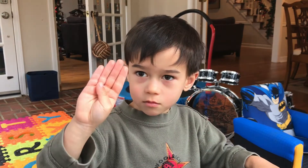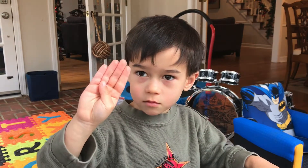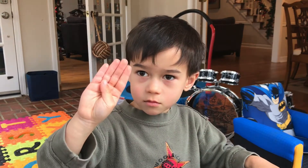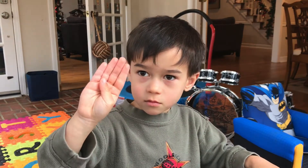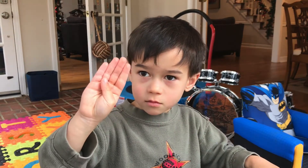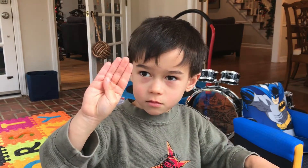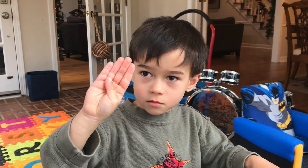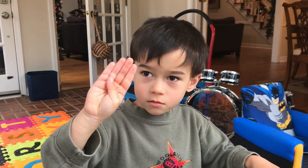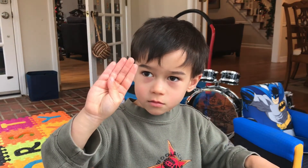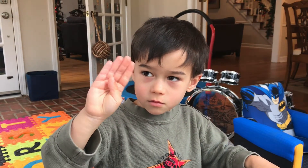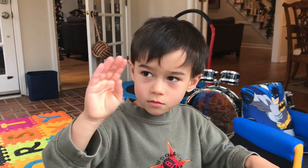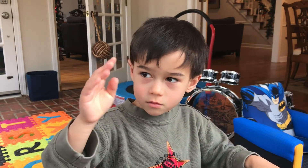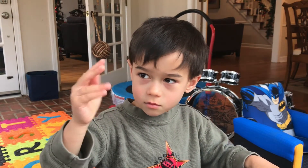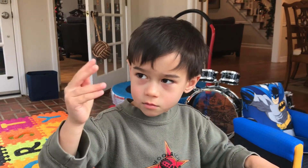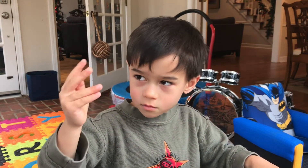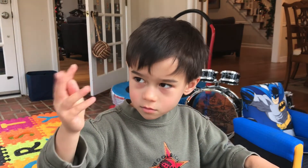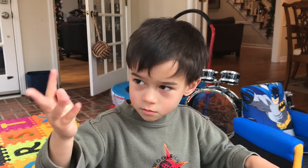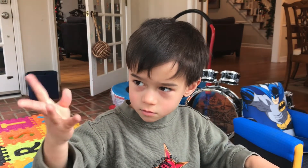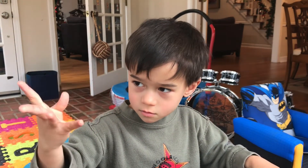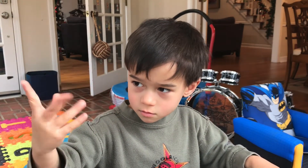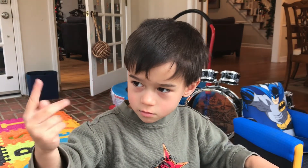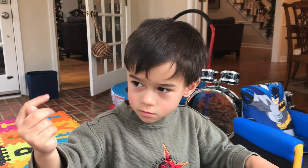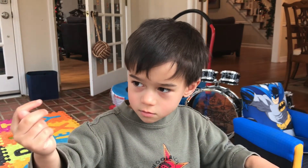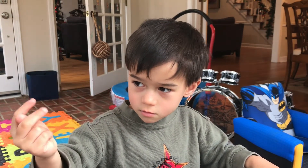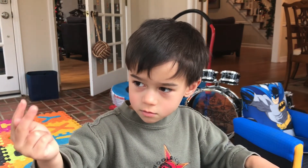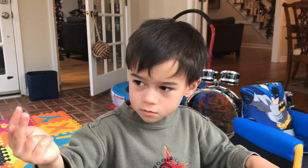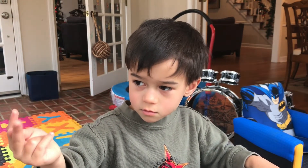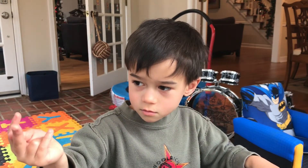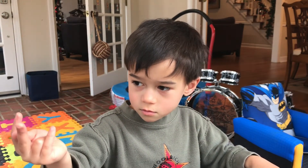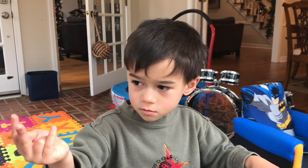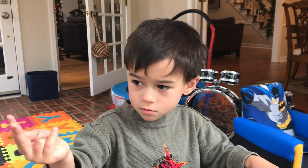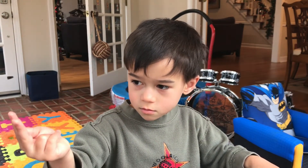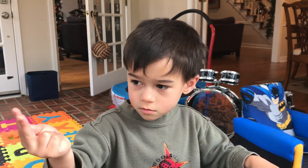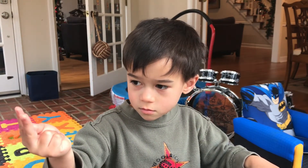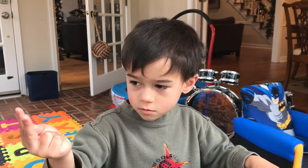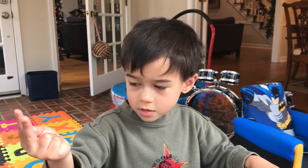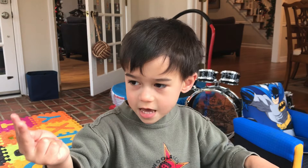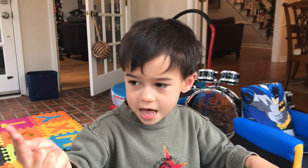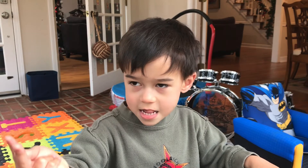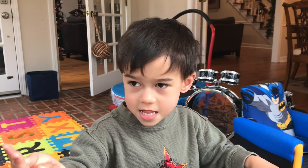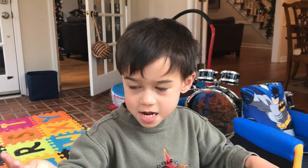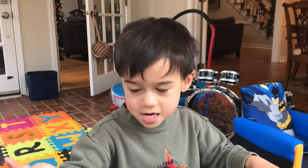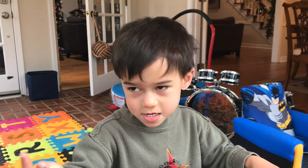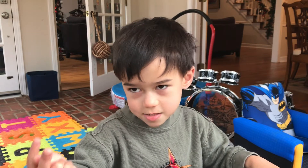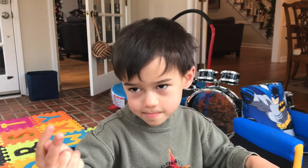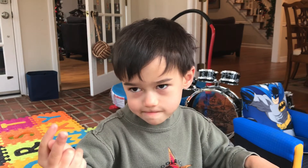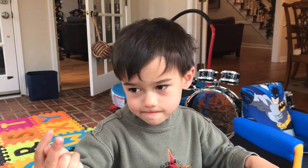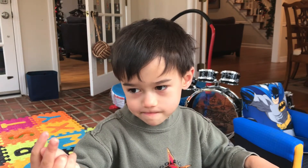That's right, that's letter B. Okay, what's next to K? L. L? What's L?